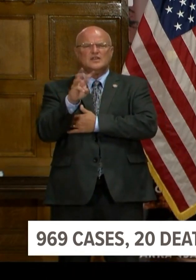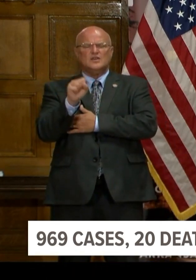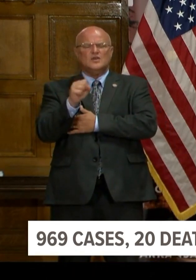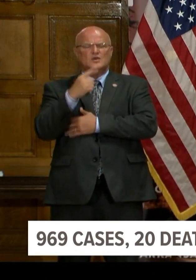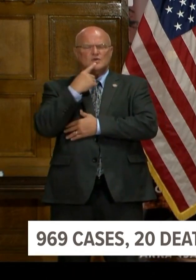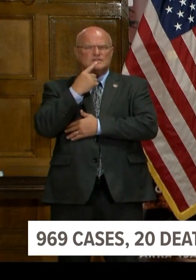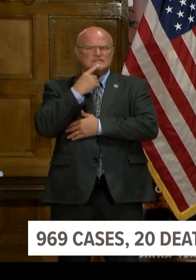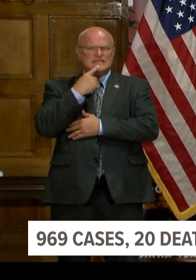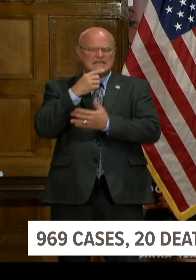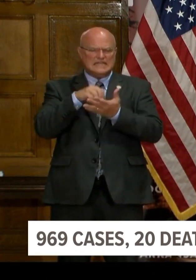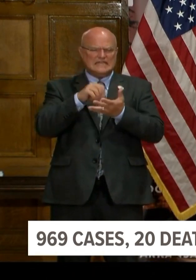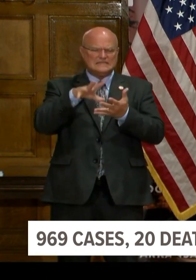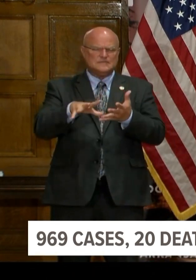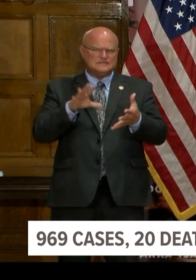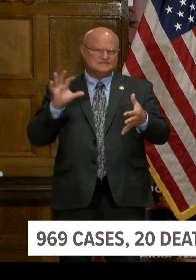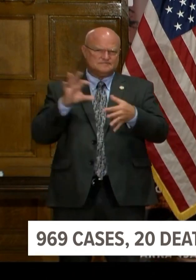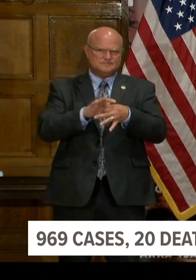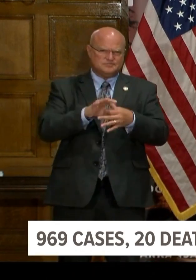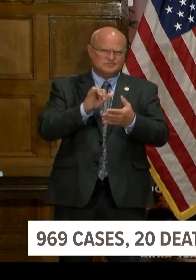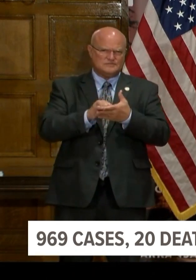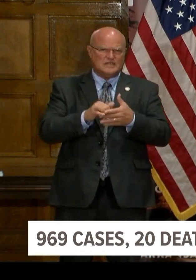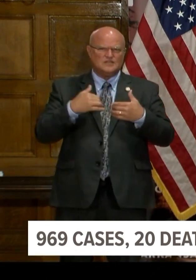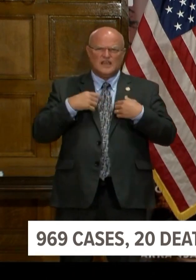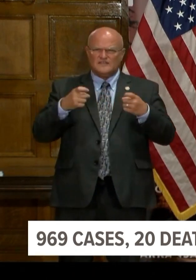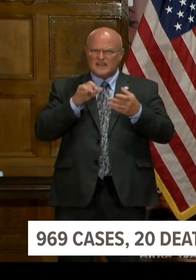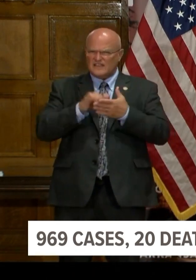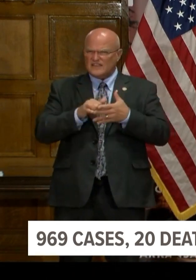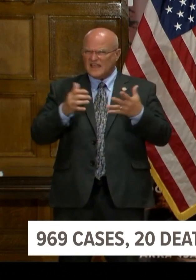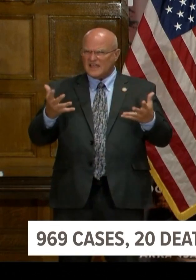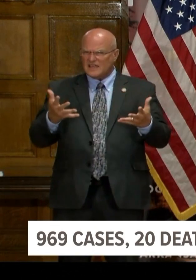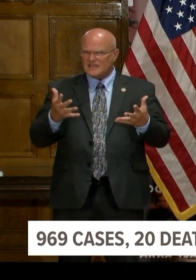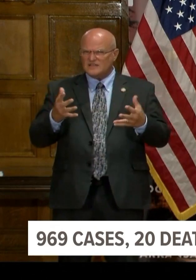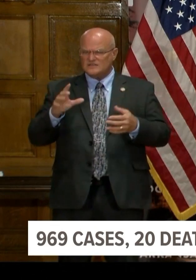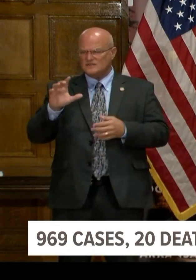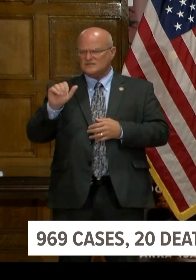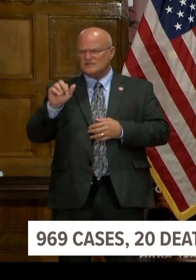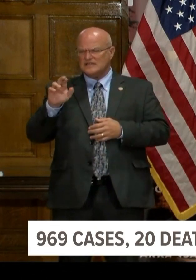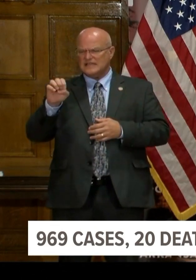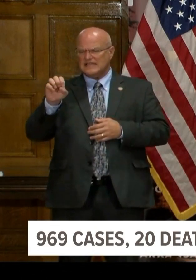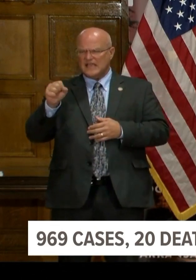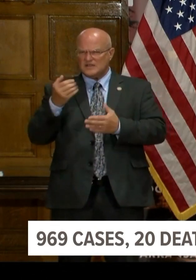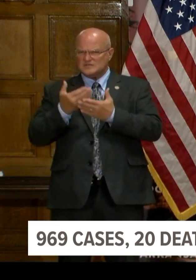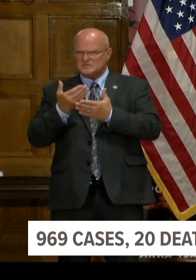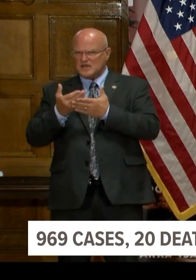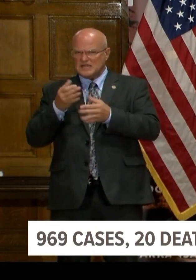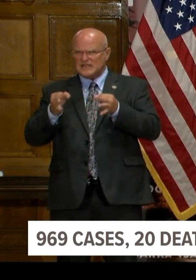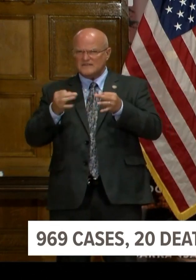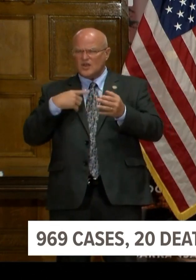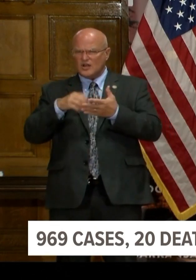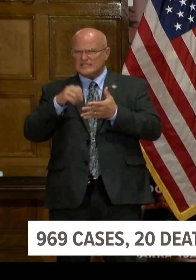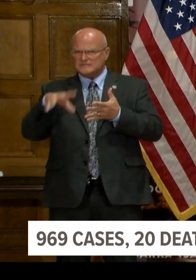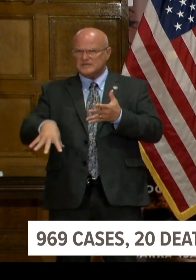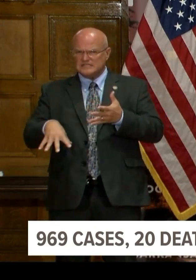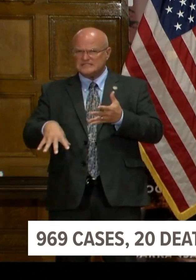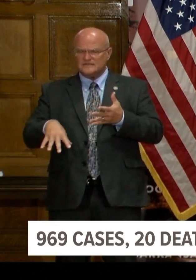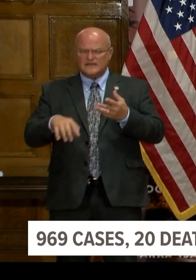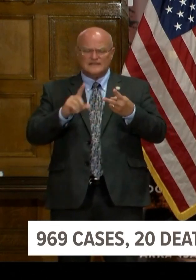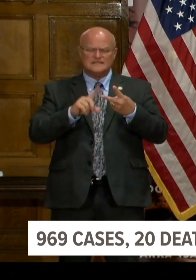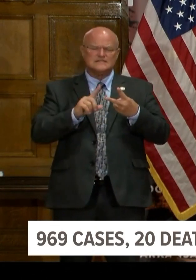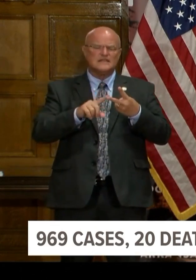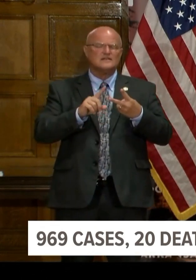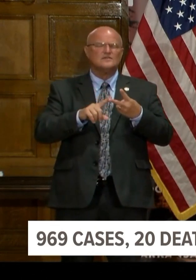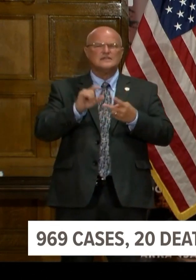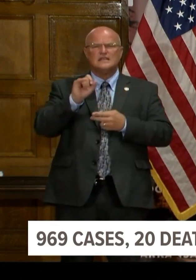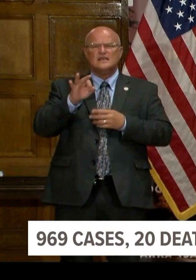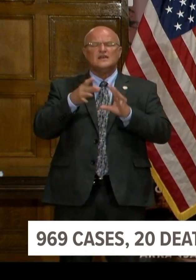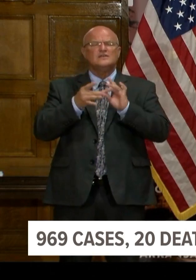expenses that will be associated with that. Do you have a handle on that, and if you'll be able to use CARES money for that if there are expenses? And the second one,